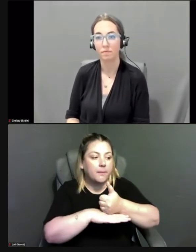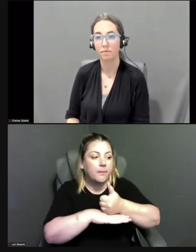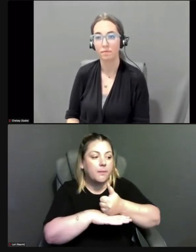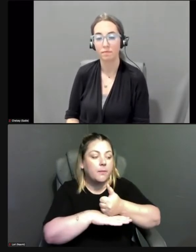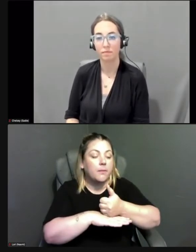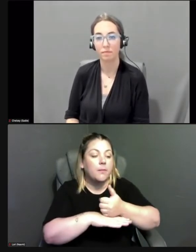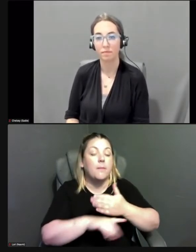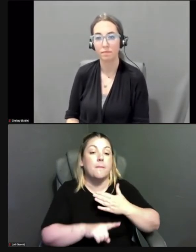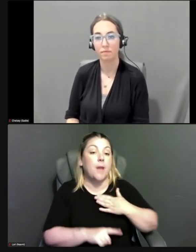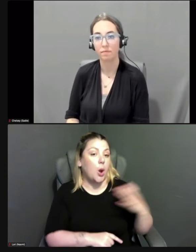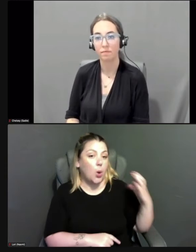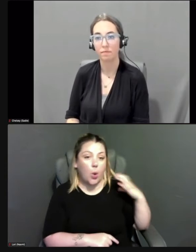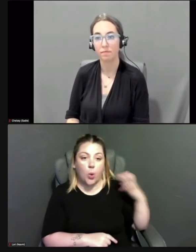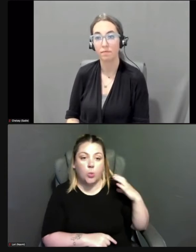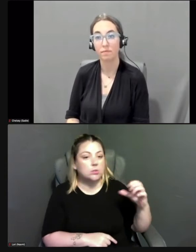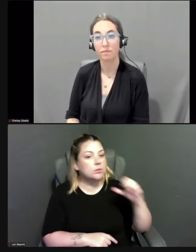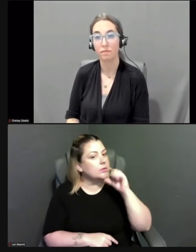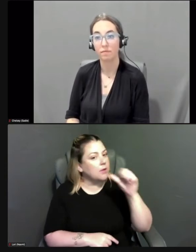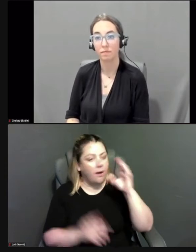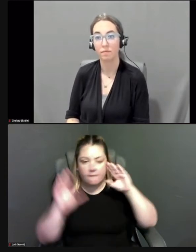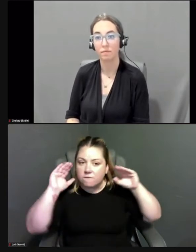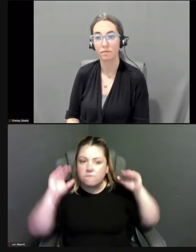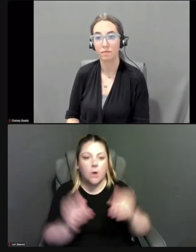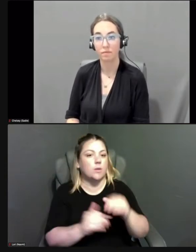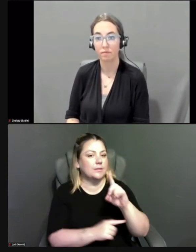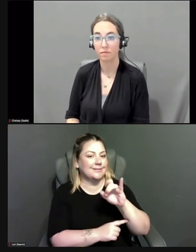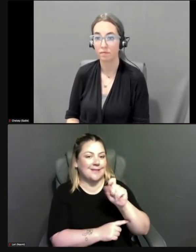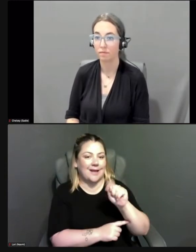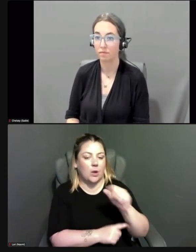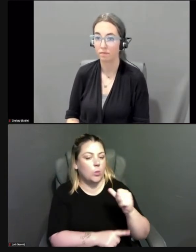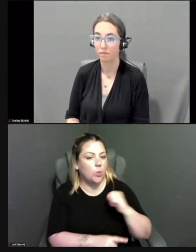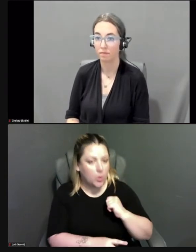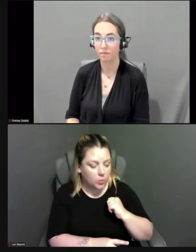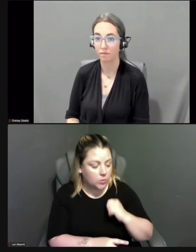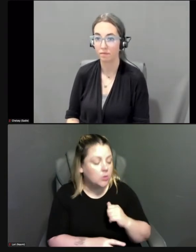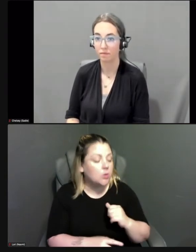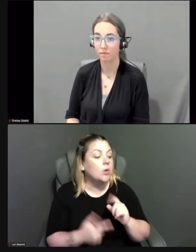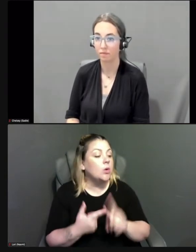my coaching was not going to be based on diets, and it was not going to be based